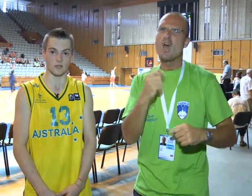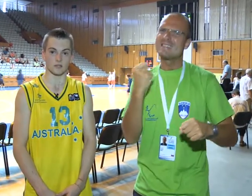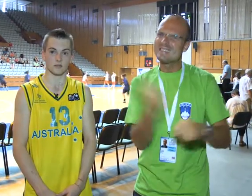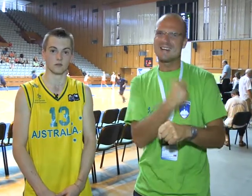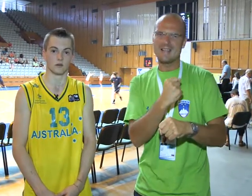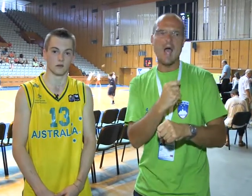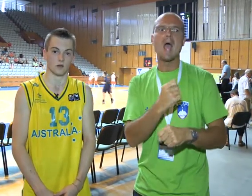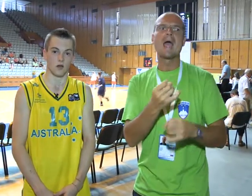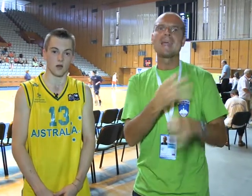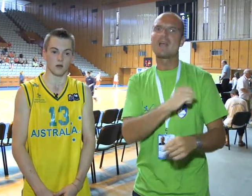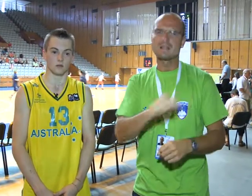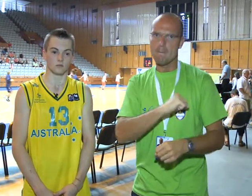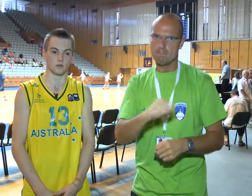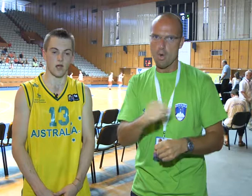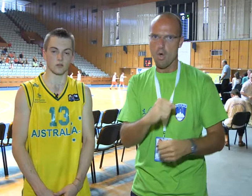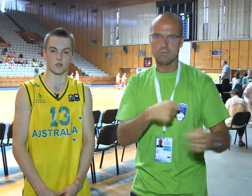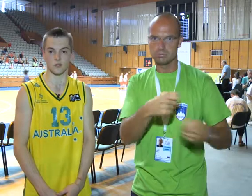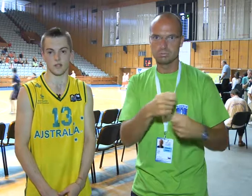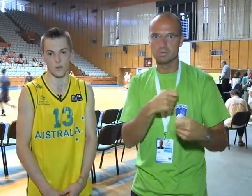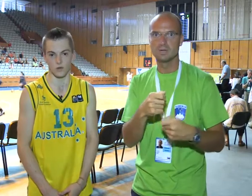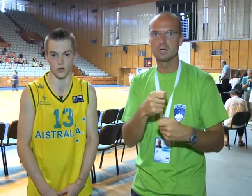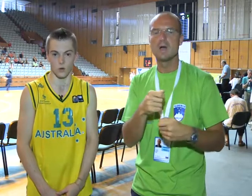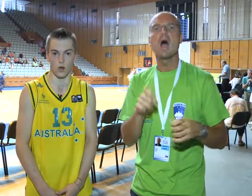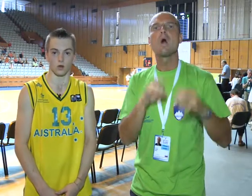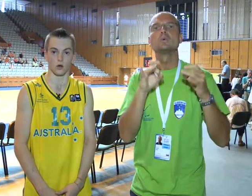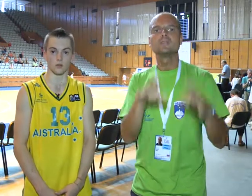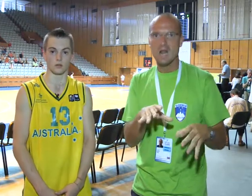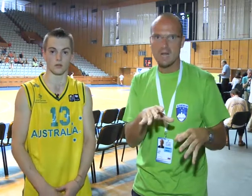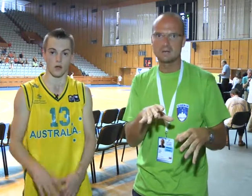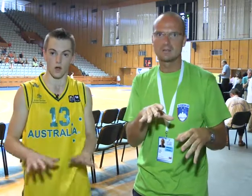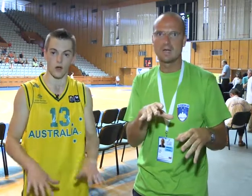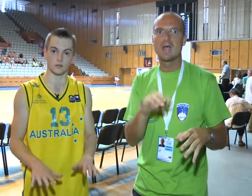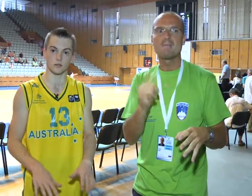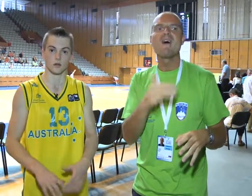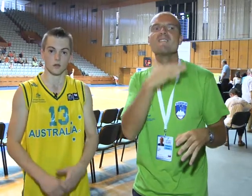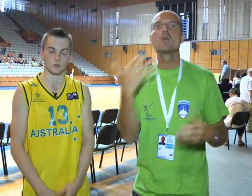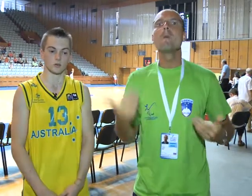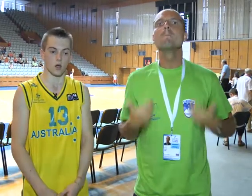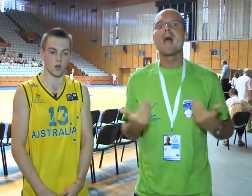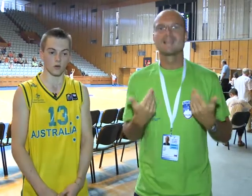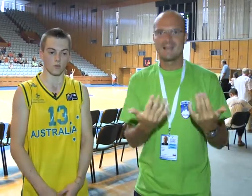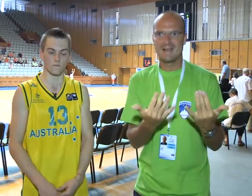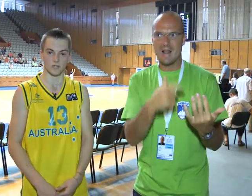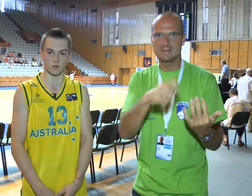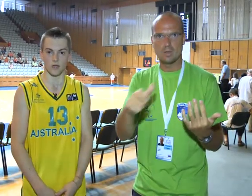fast-paced. Our Australian team have quite a lot of young guys, so the physical game,